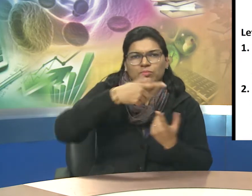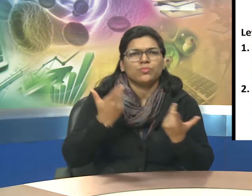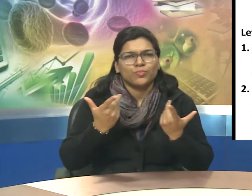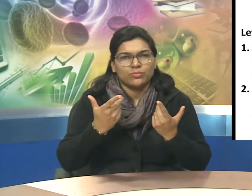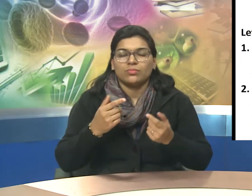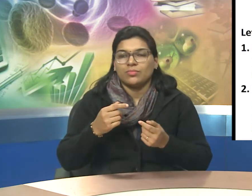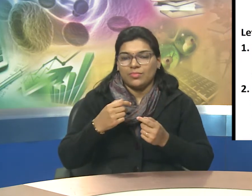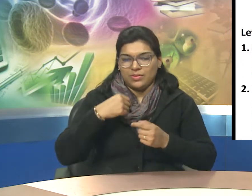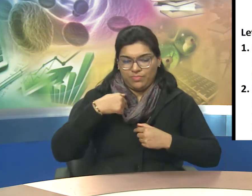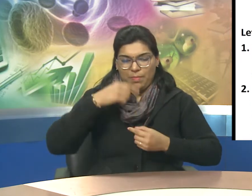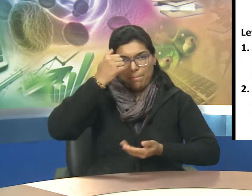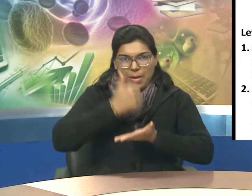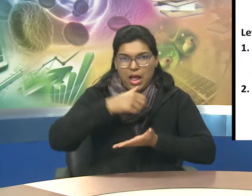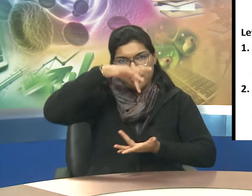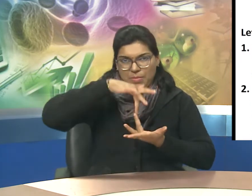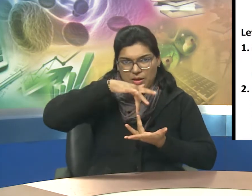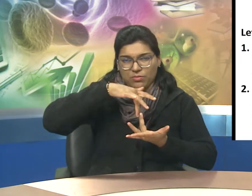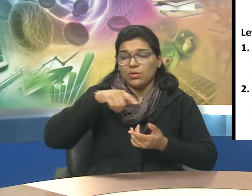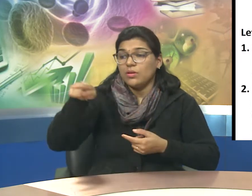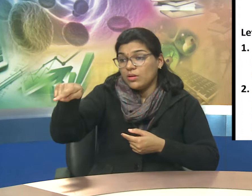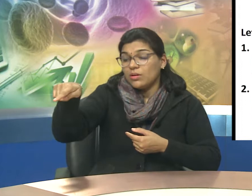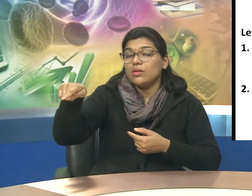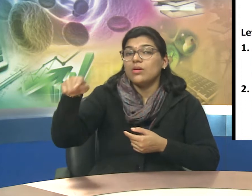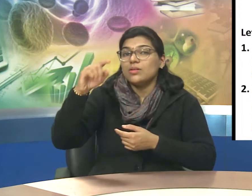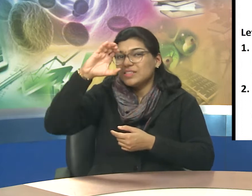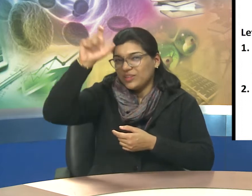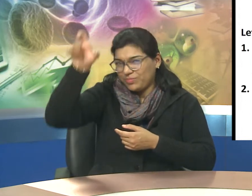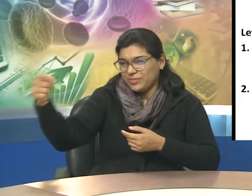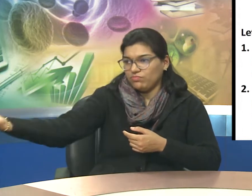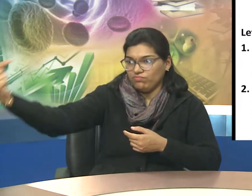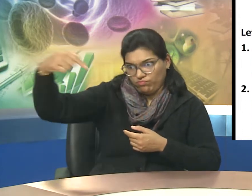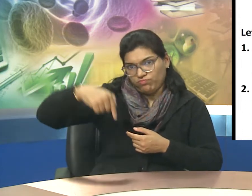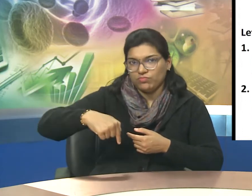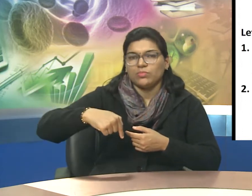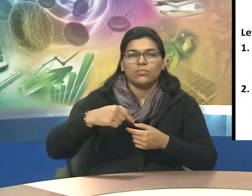role of bank is it acts as an intermediary